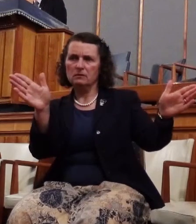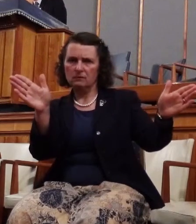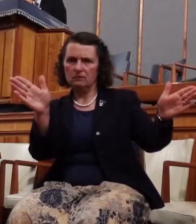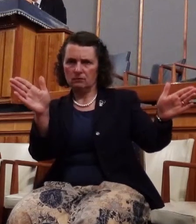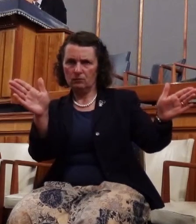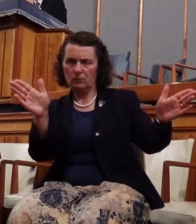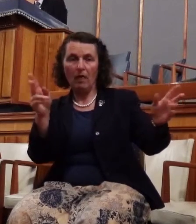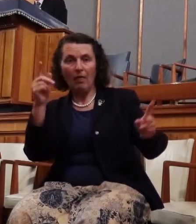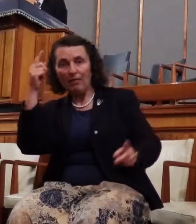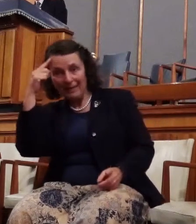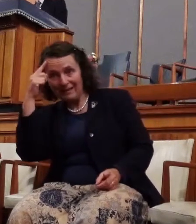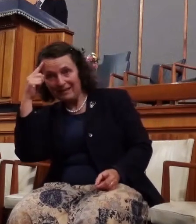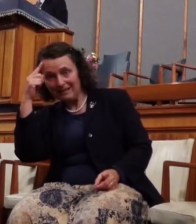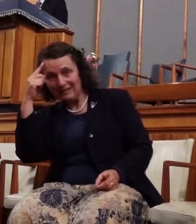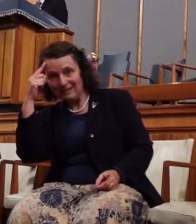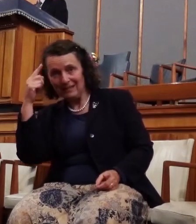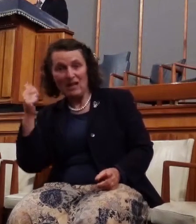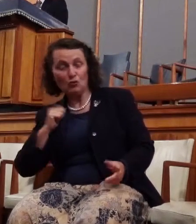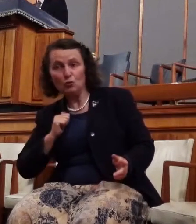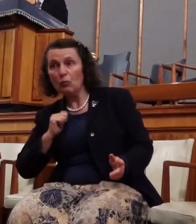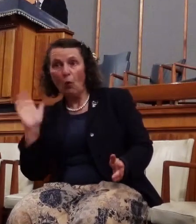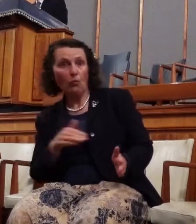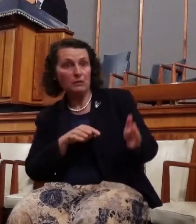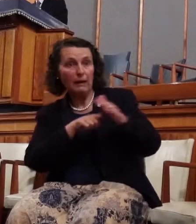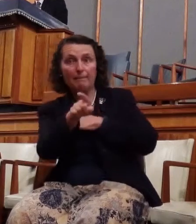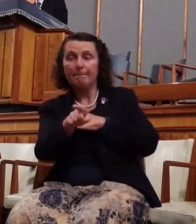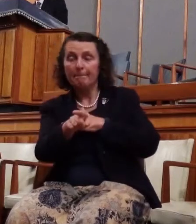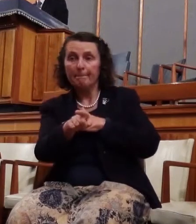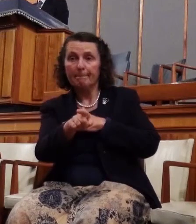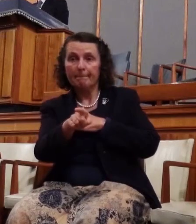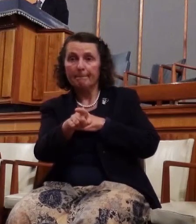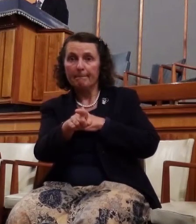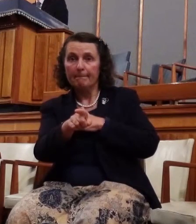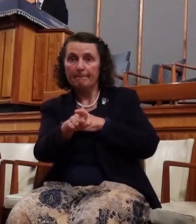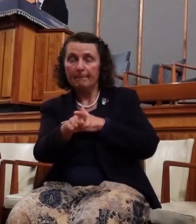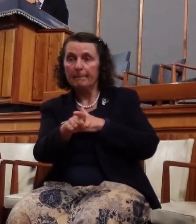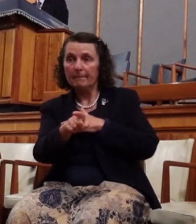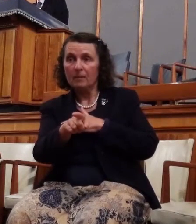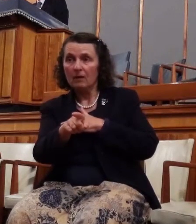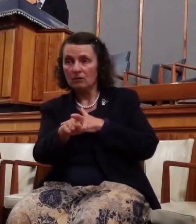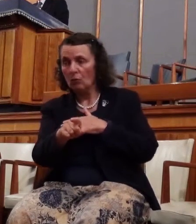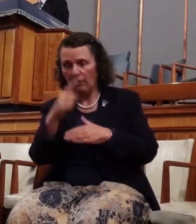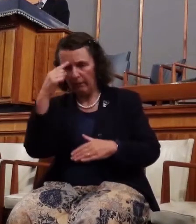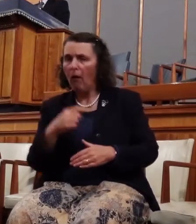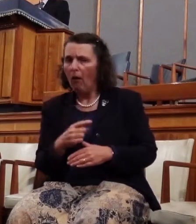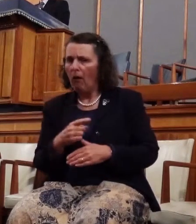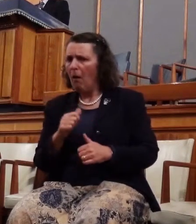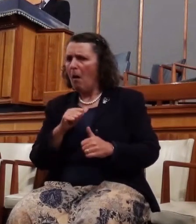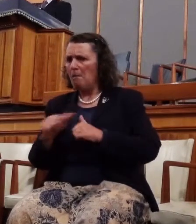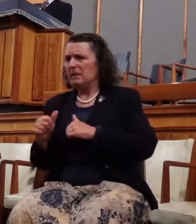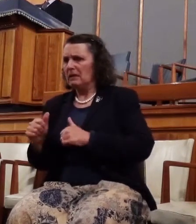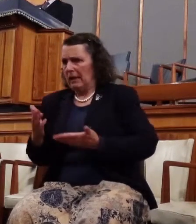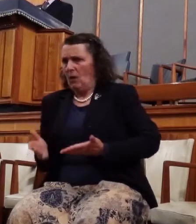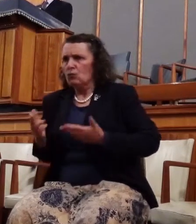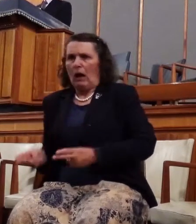didn't decamp. If he preferred to die than to fall in